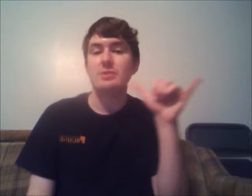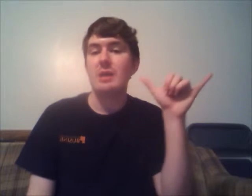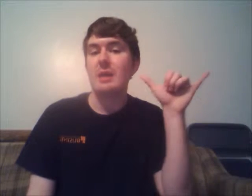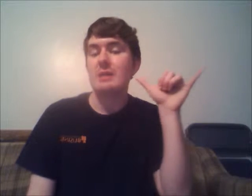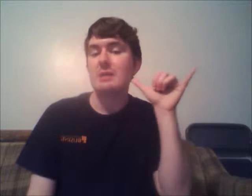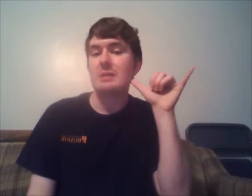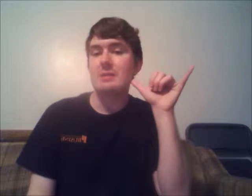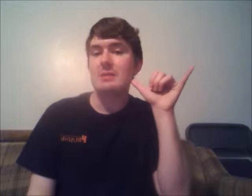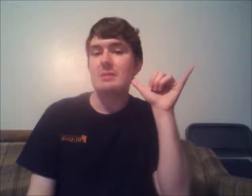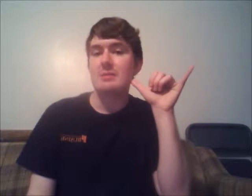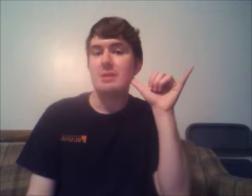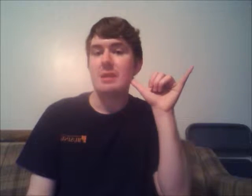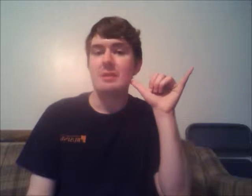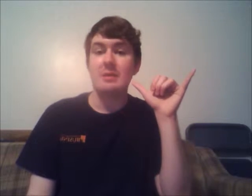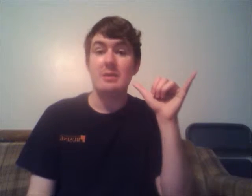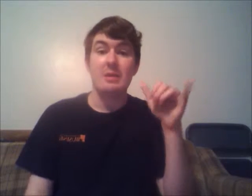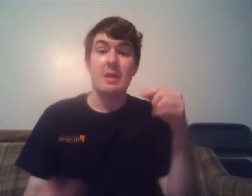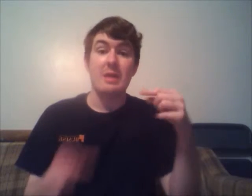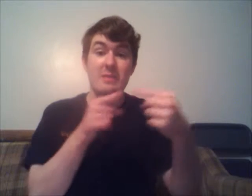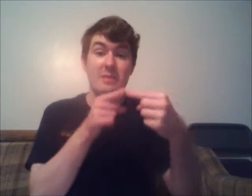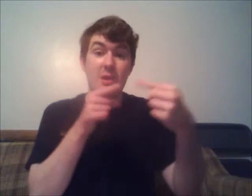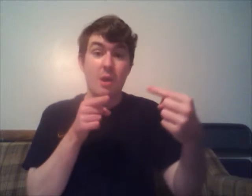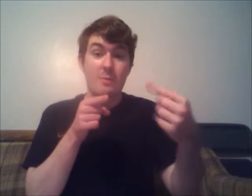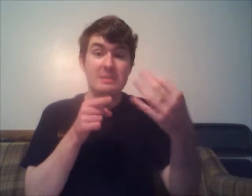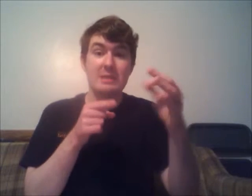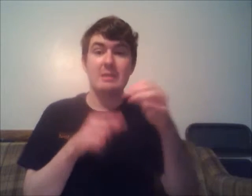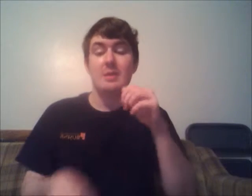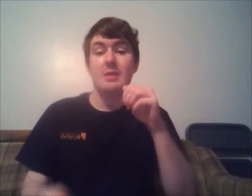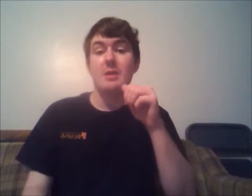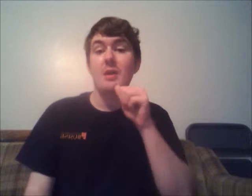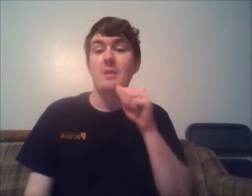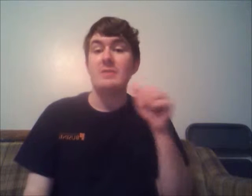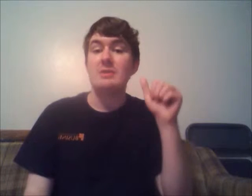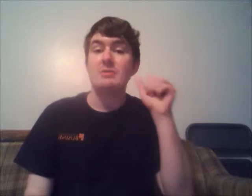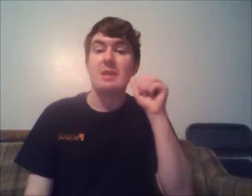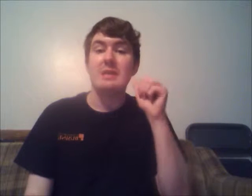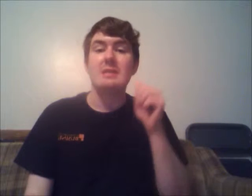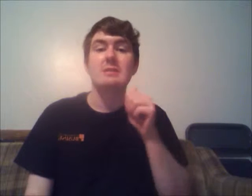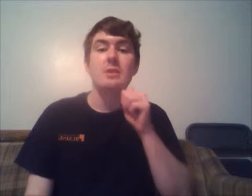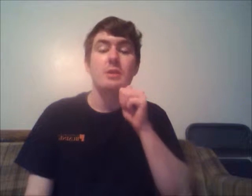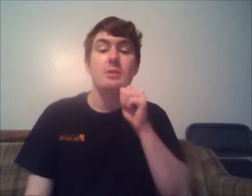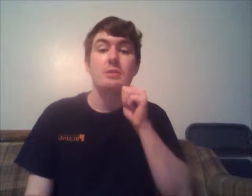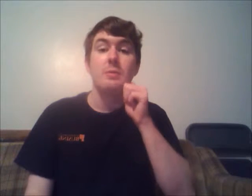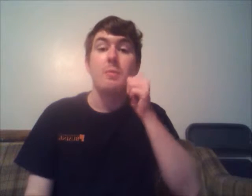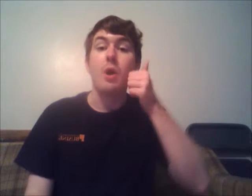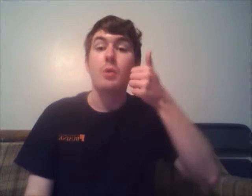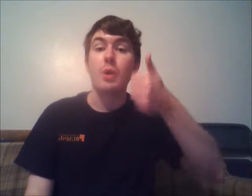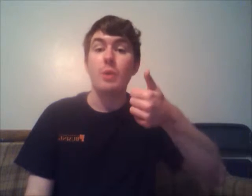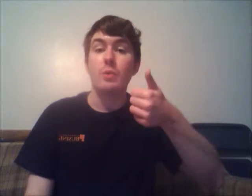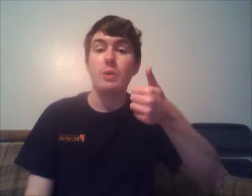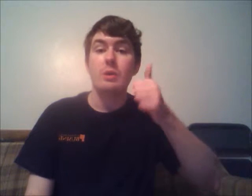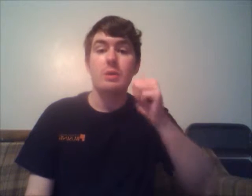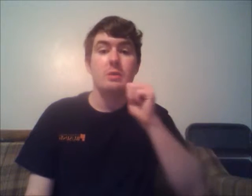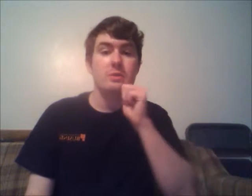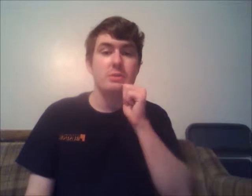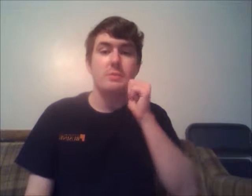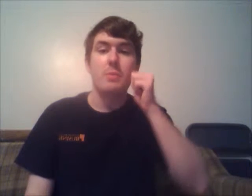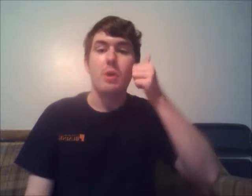yesterday, right? And then the opposite of yesterday is tomorrow,